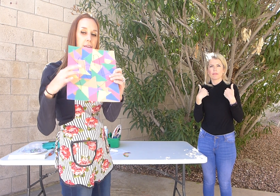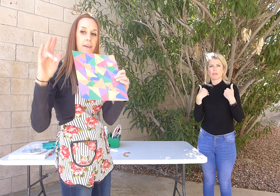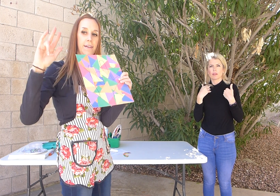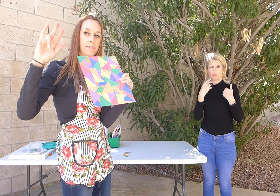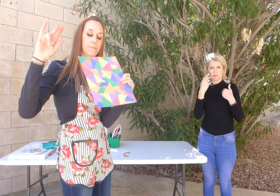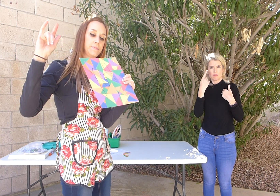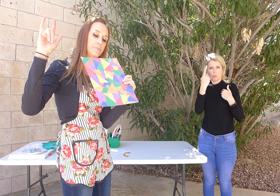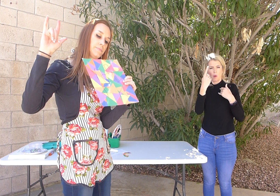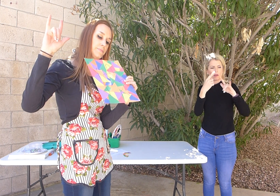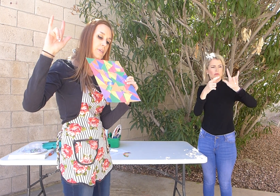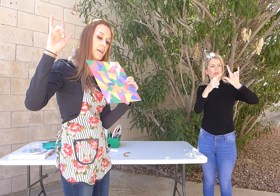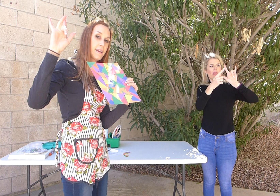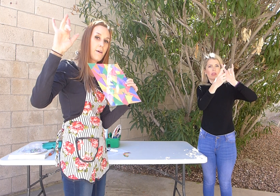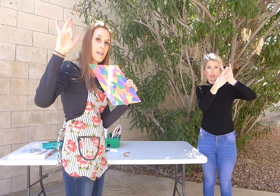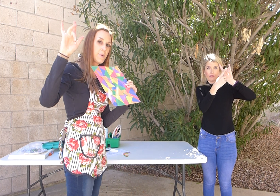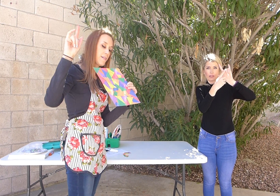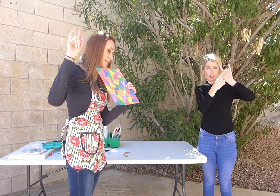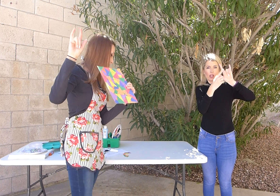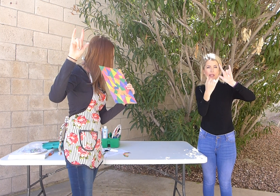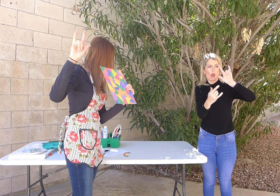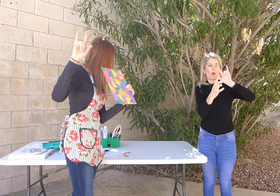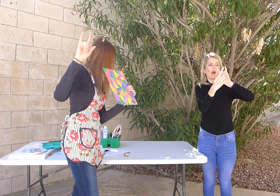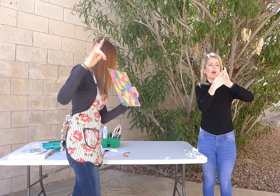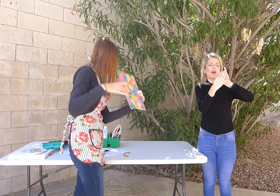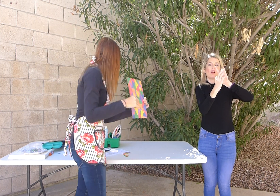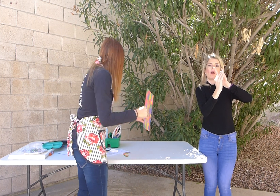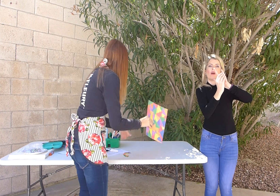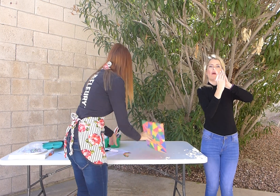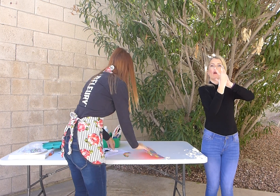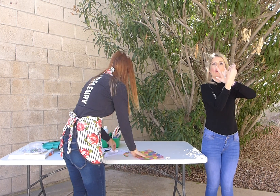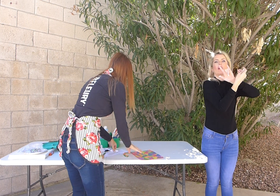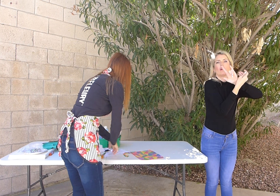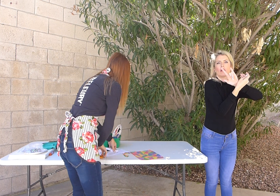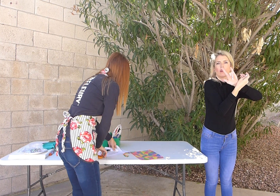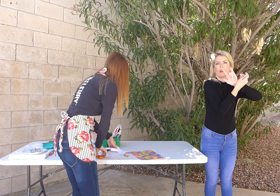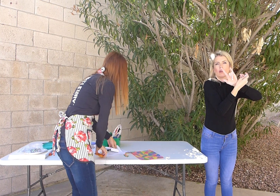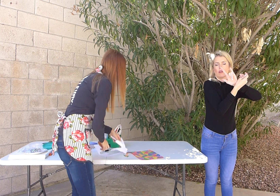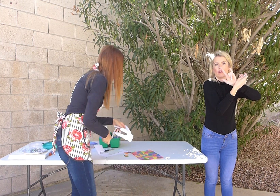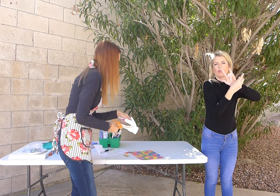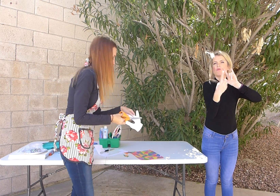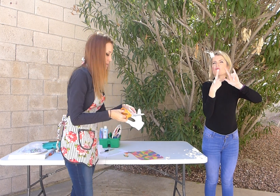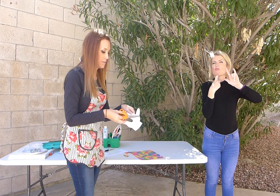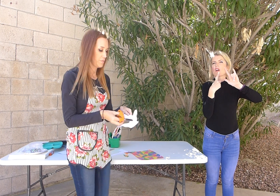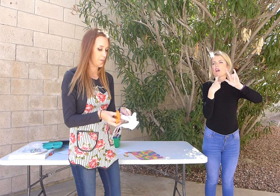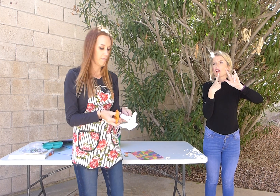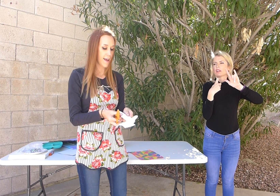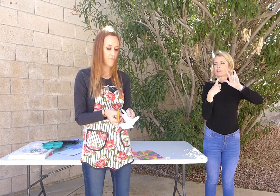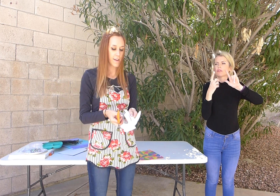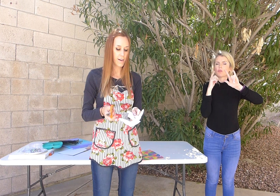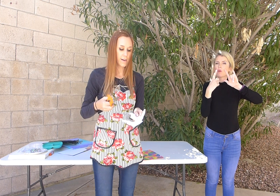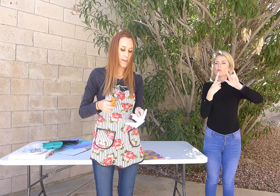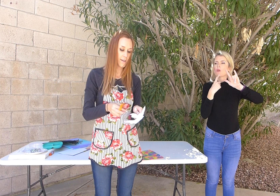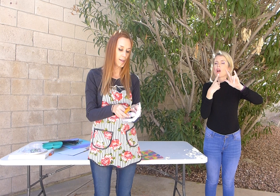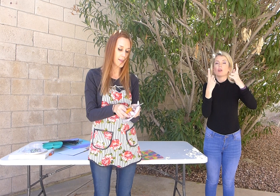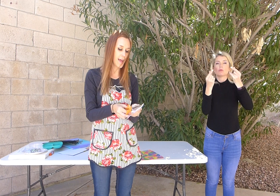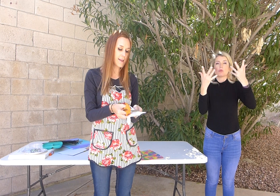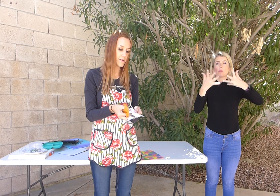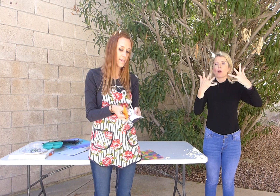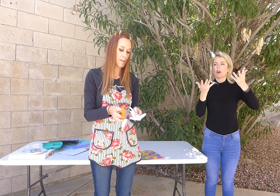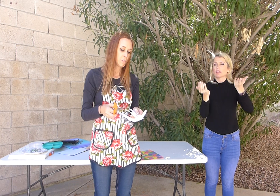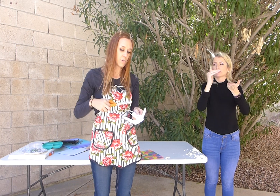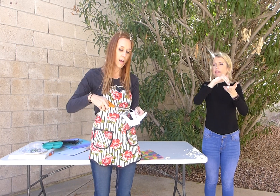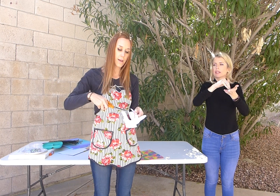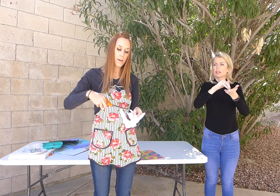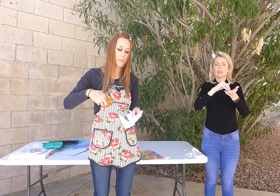that finger right there. And now I need my last finger, our red finger. So for the red finger,